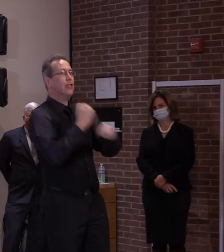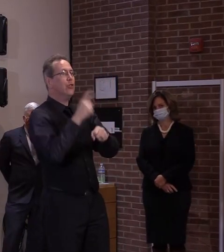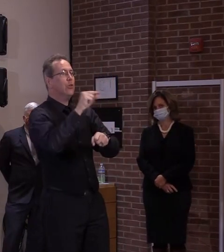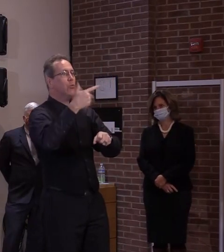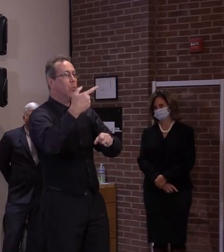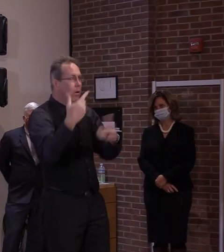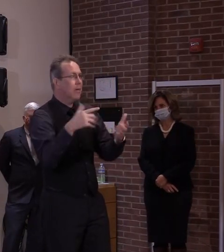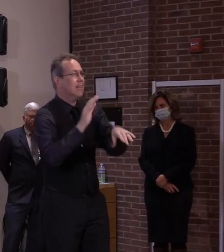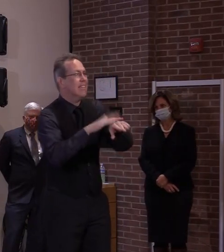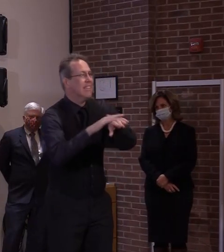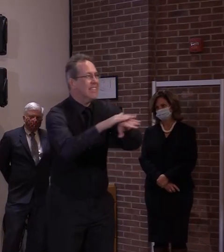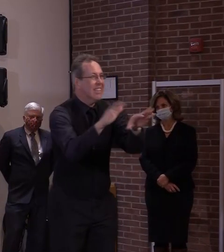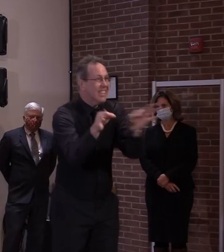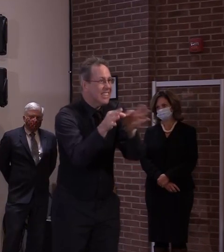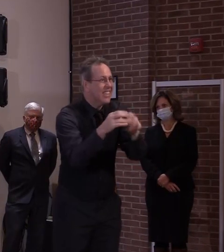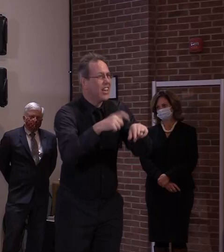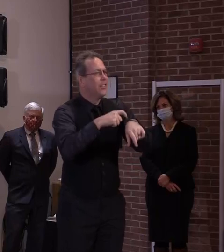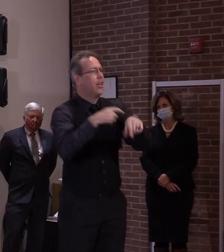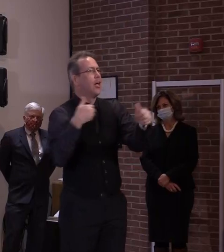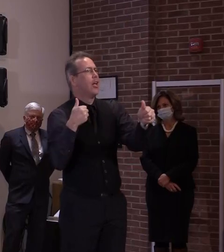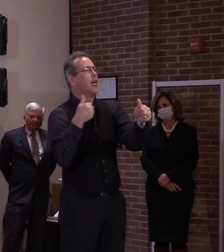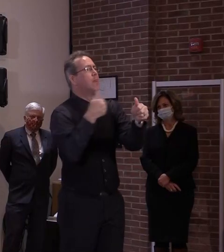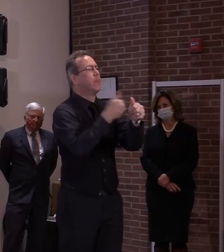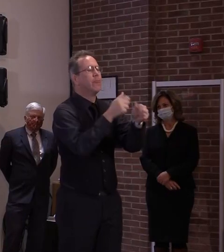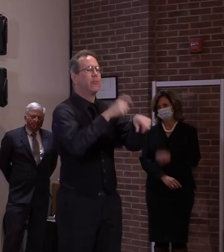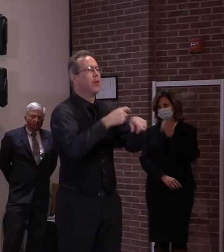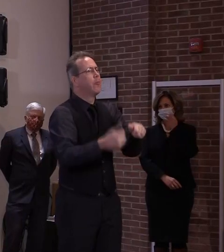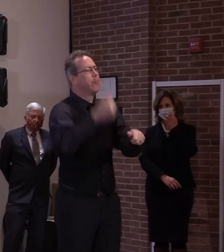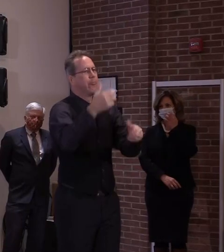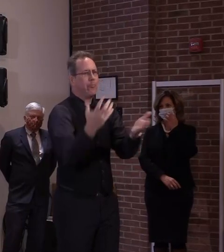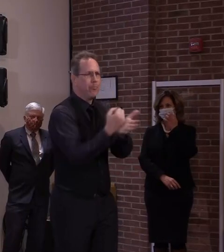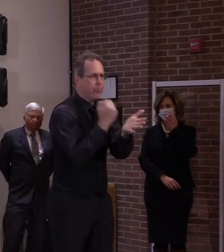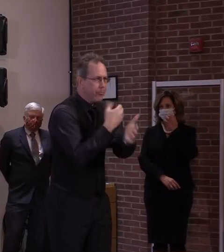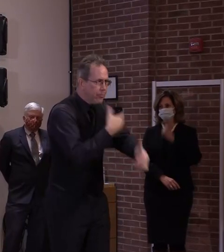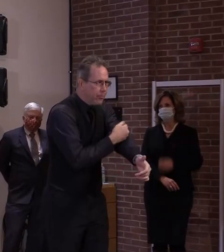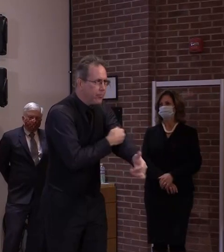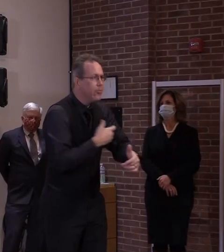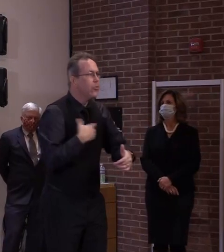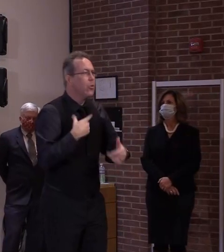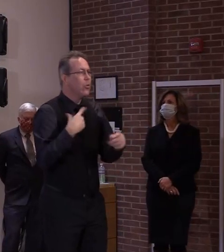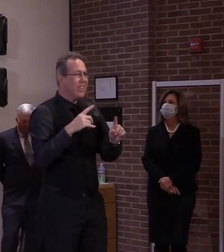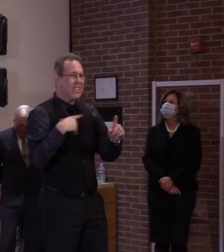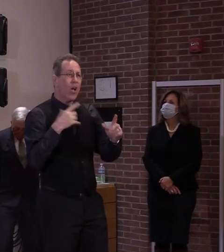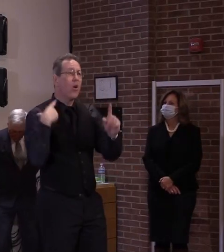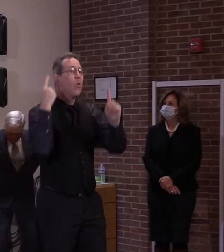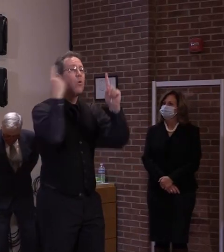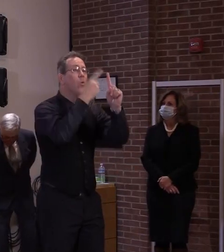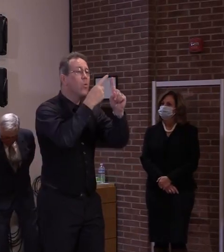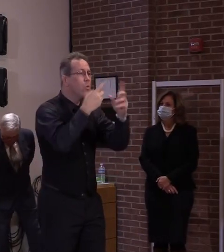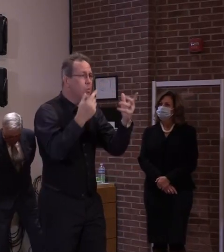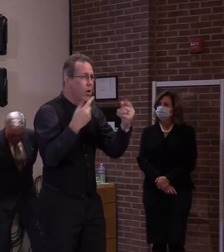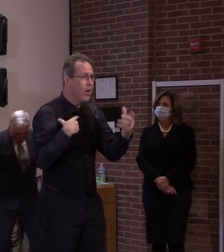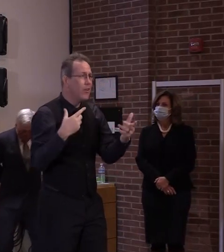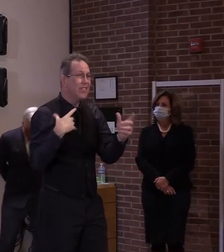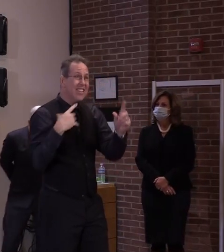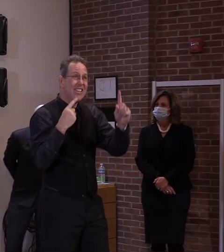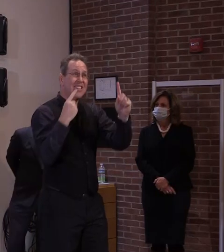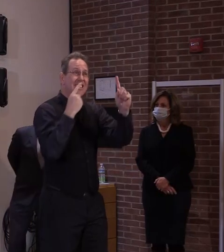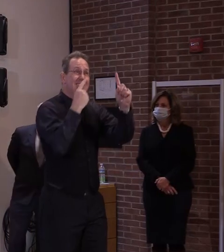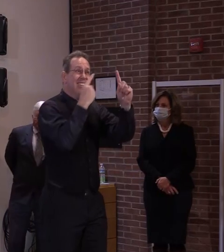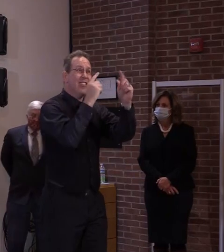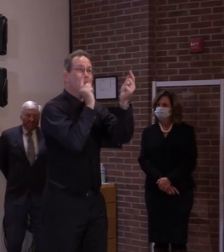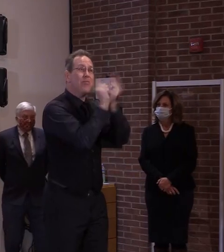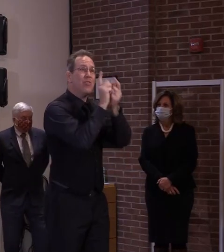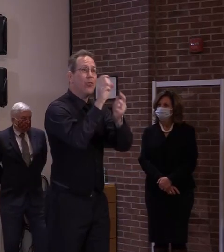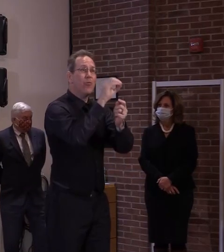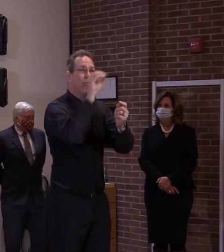that level. But we might as well say it now, as the governor just said, we are working towards that in that direction. So getting boosted now would